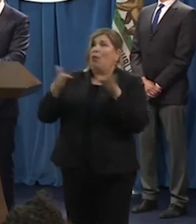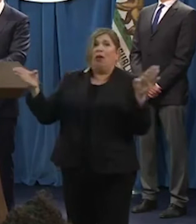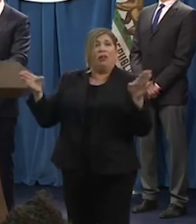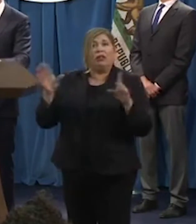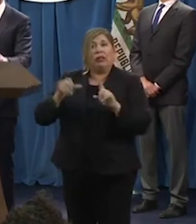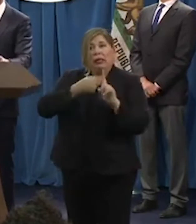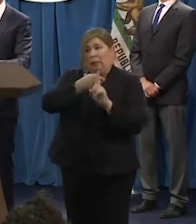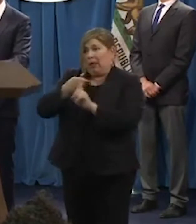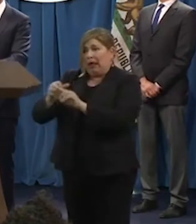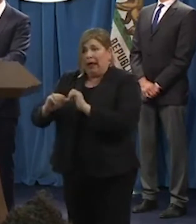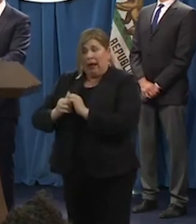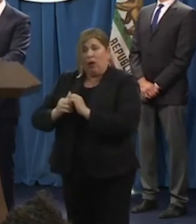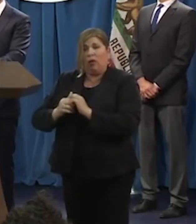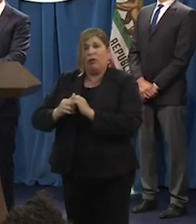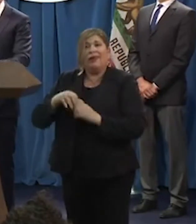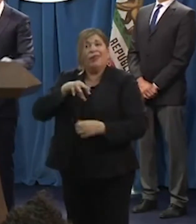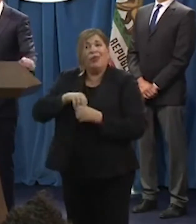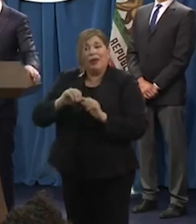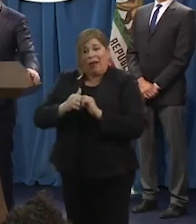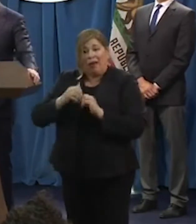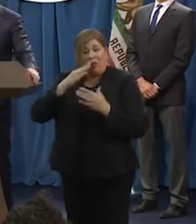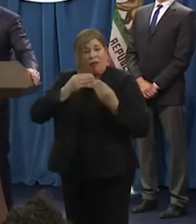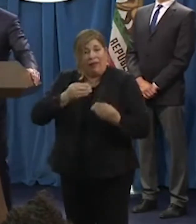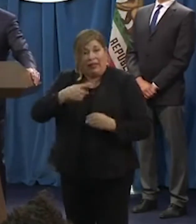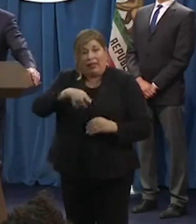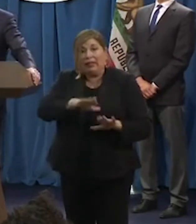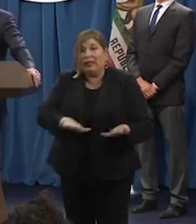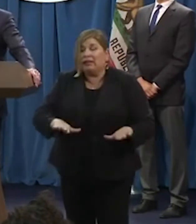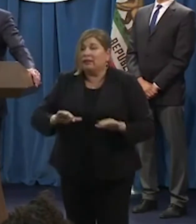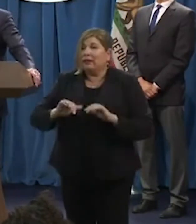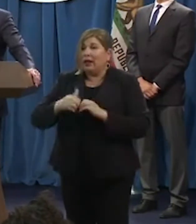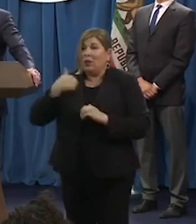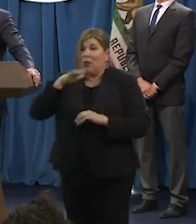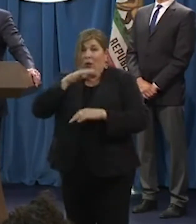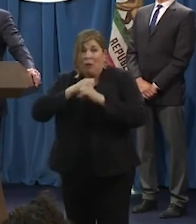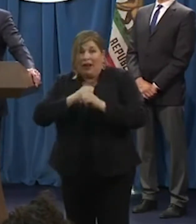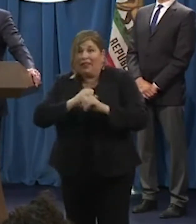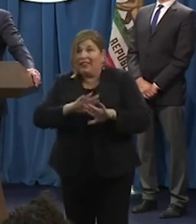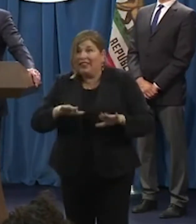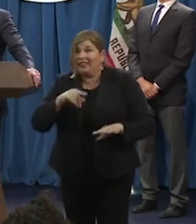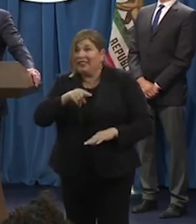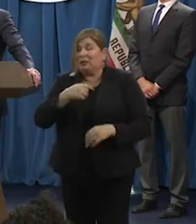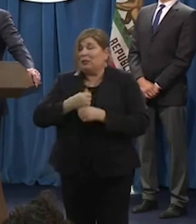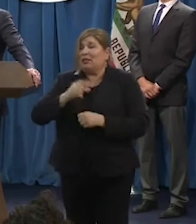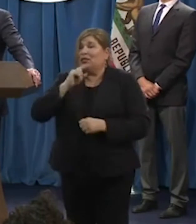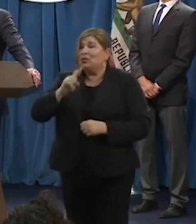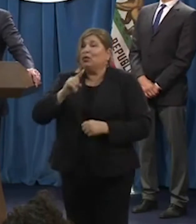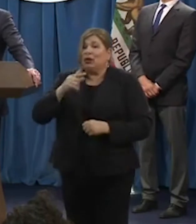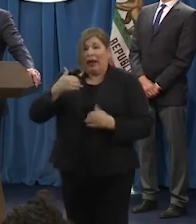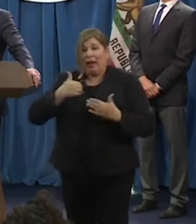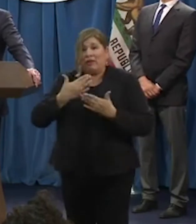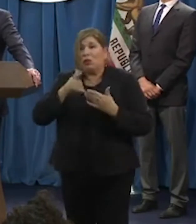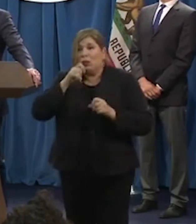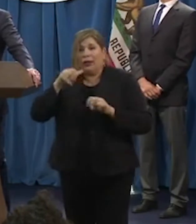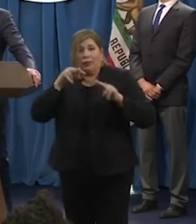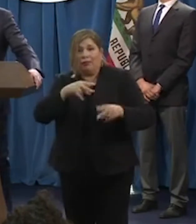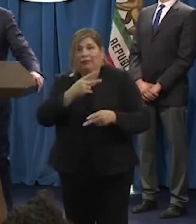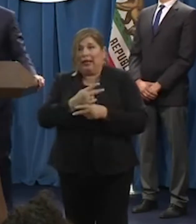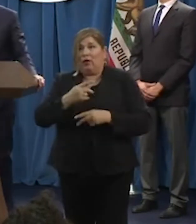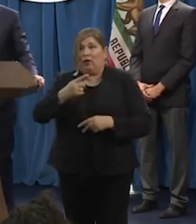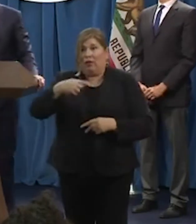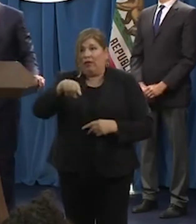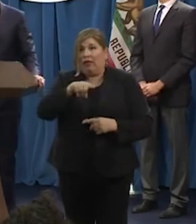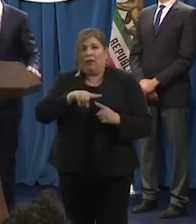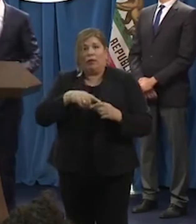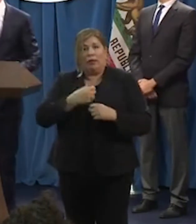close, how to feed these kids and how to protect these kids and make sure they're real caregivers that are there to secure